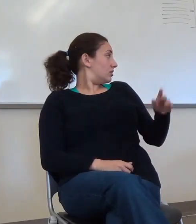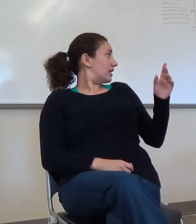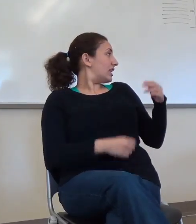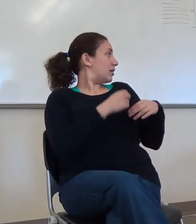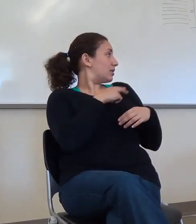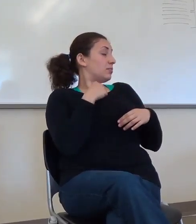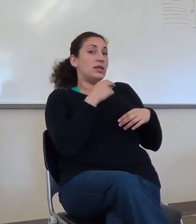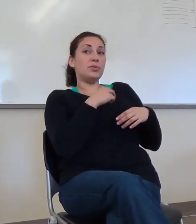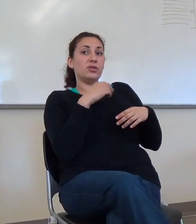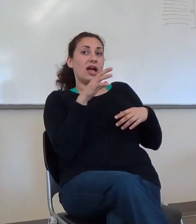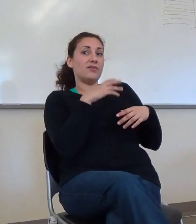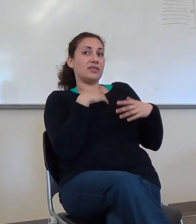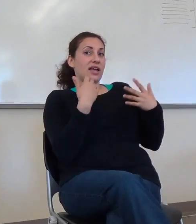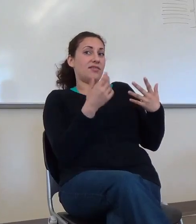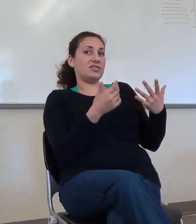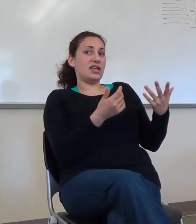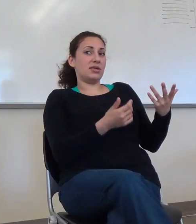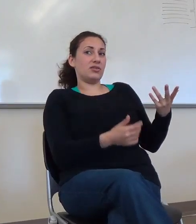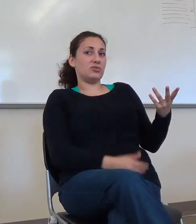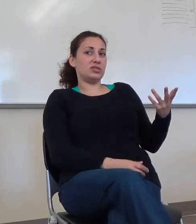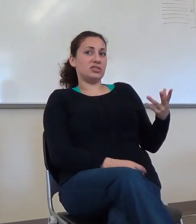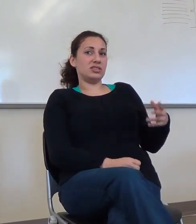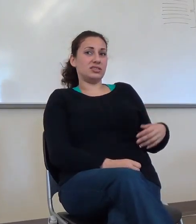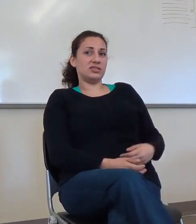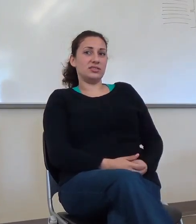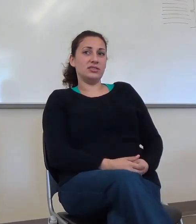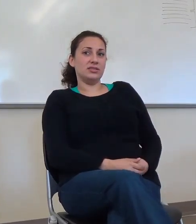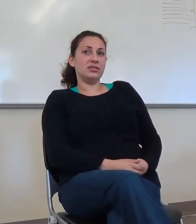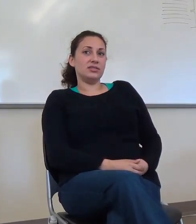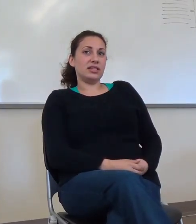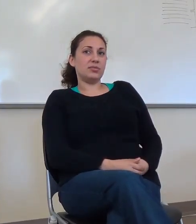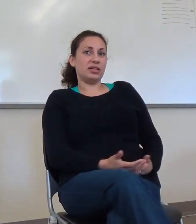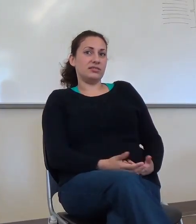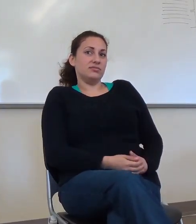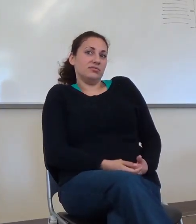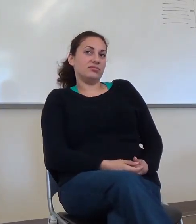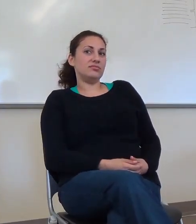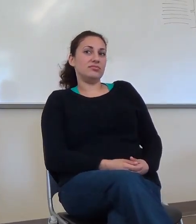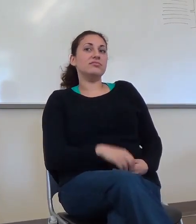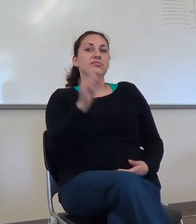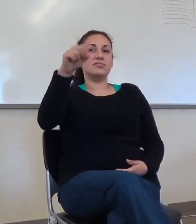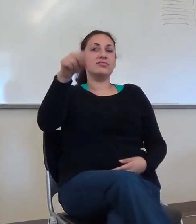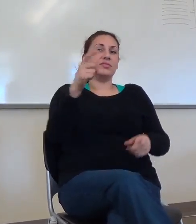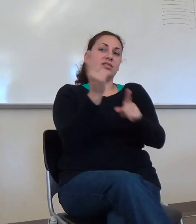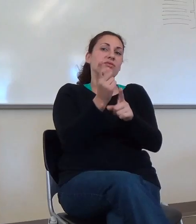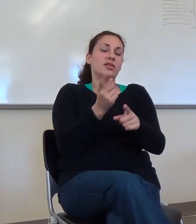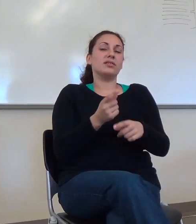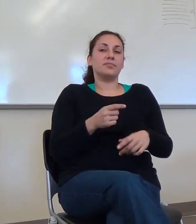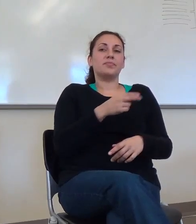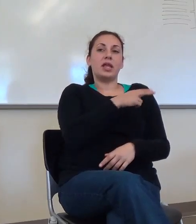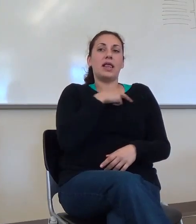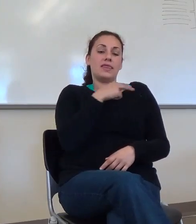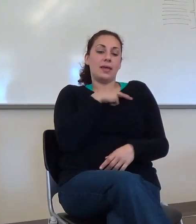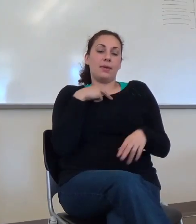Like the, labeling people that have the Yes. same characteristics, or labeling. right, so this is a reference to this, right?